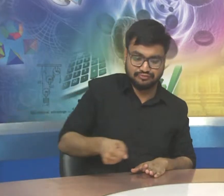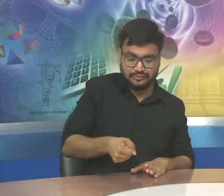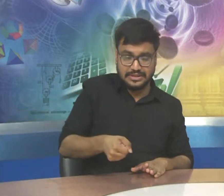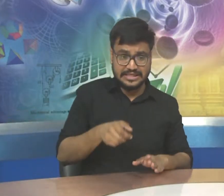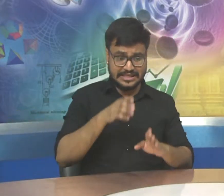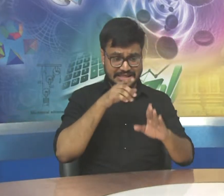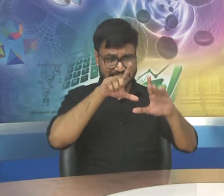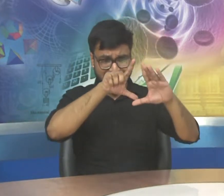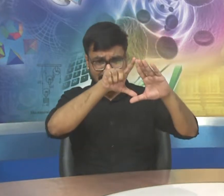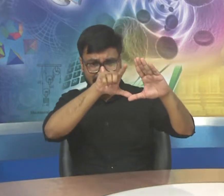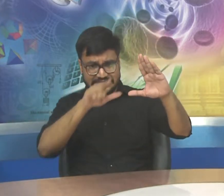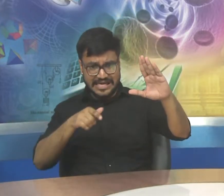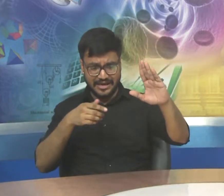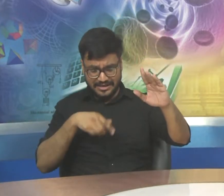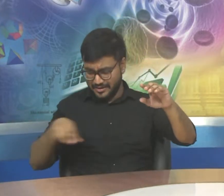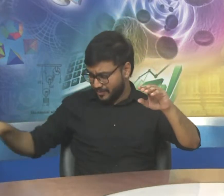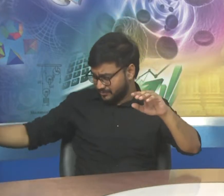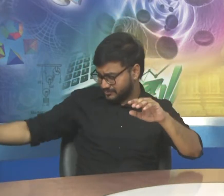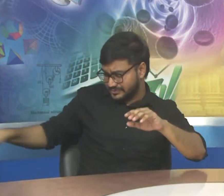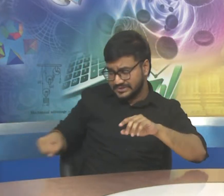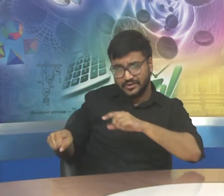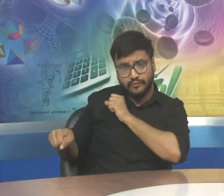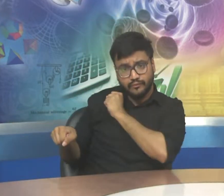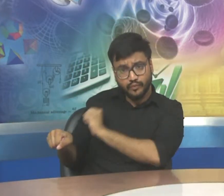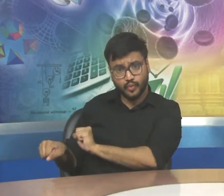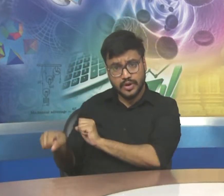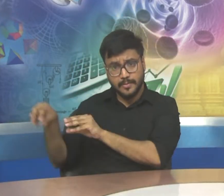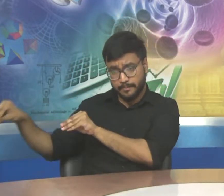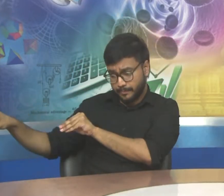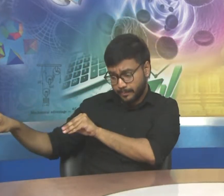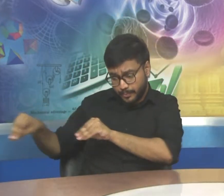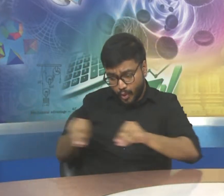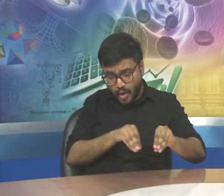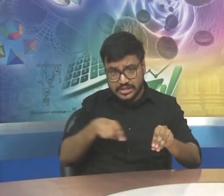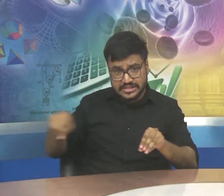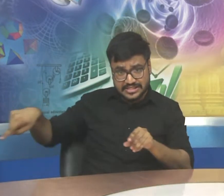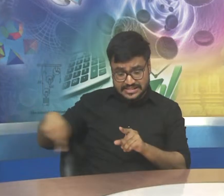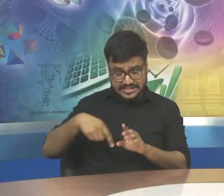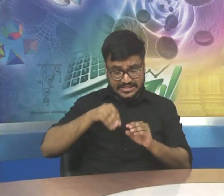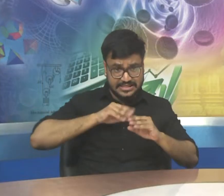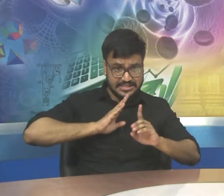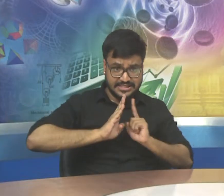but it moves a little sideways also,